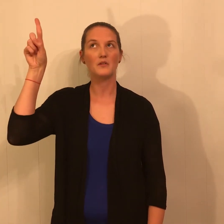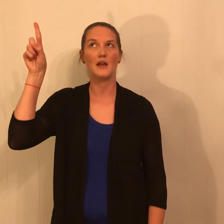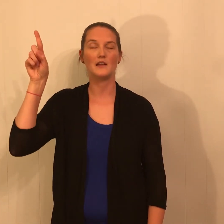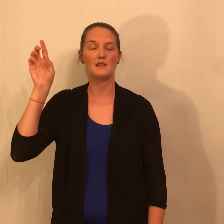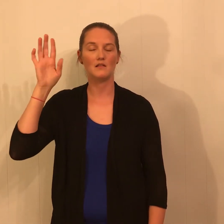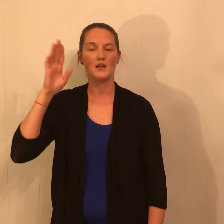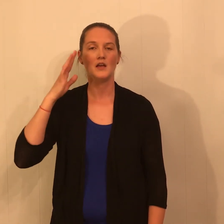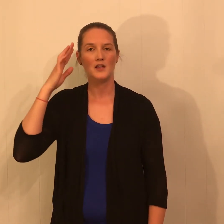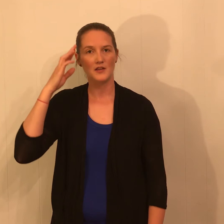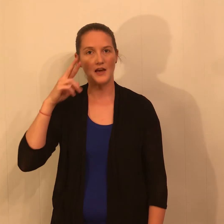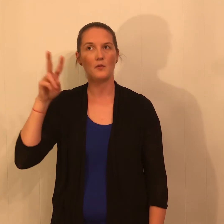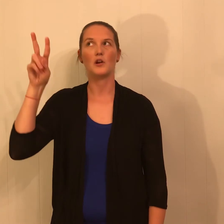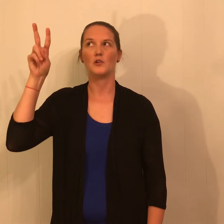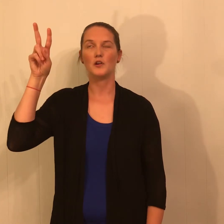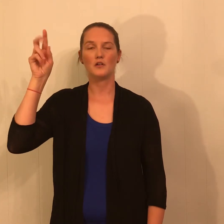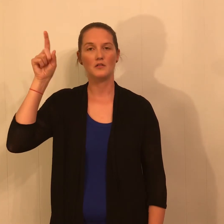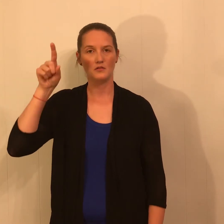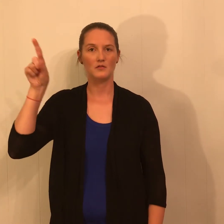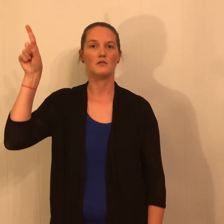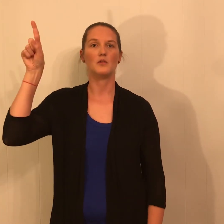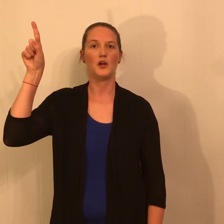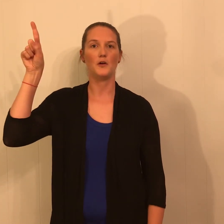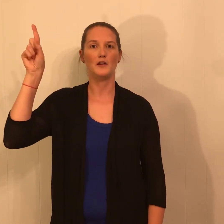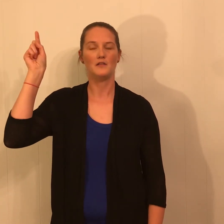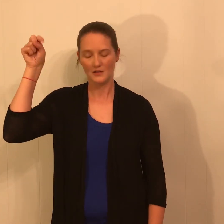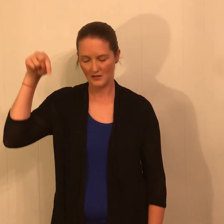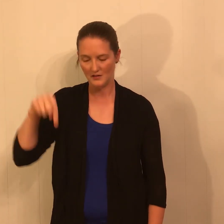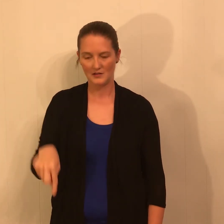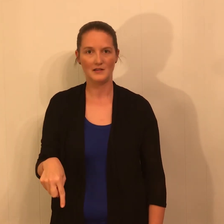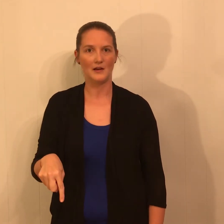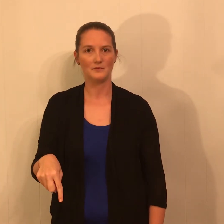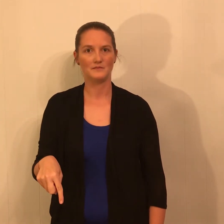and kind of want to look where you're going, down.